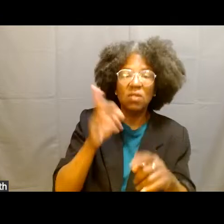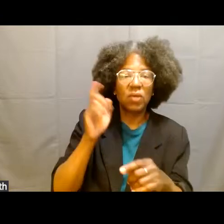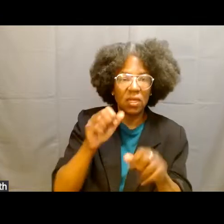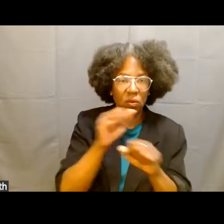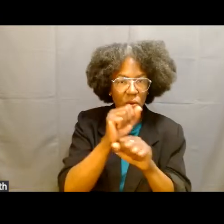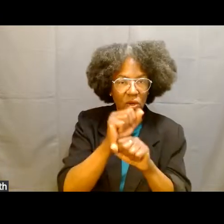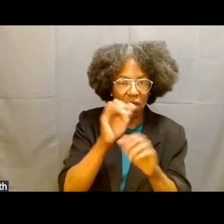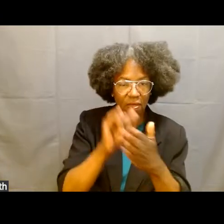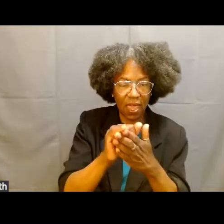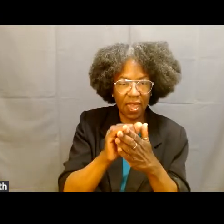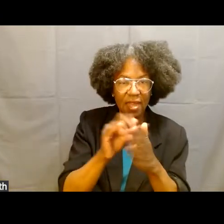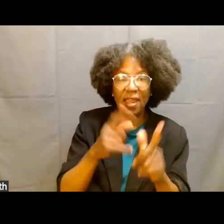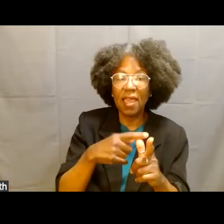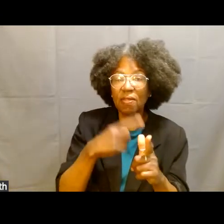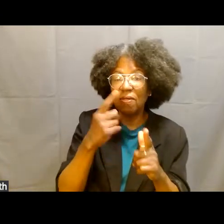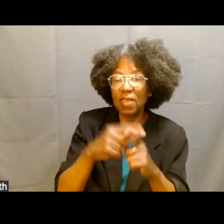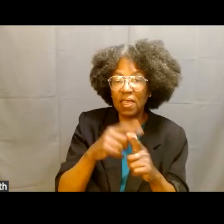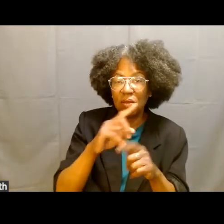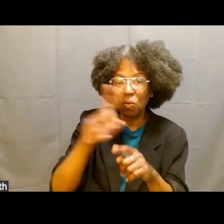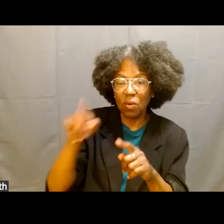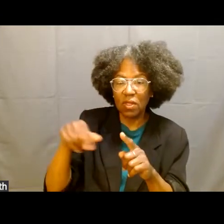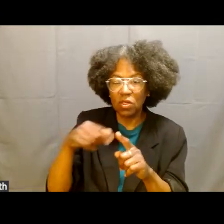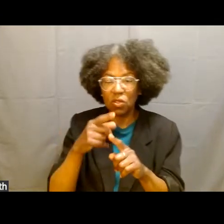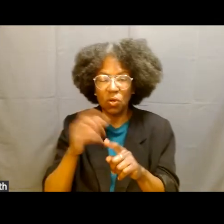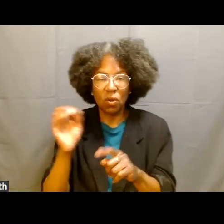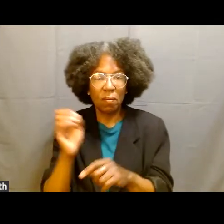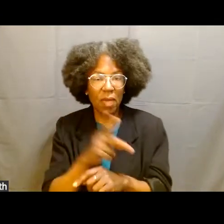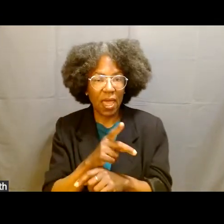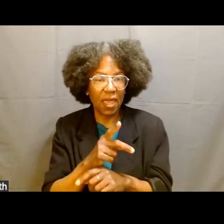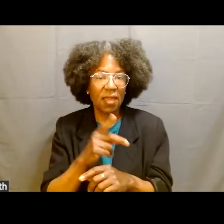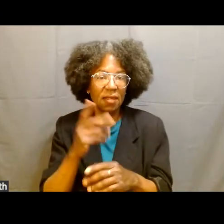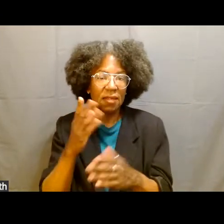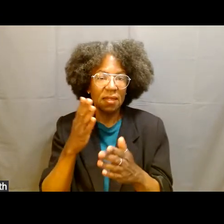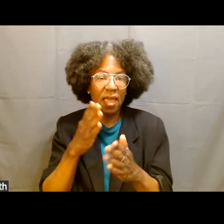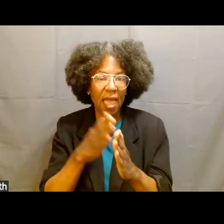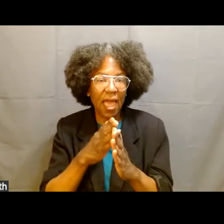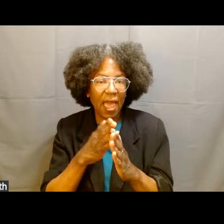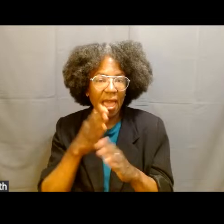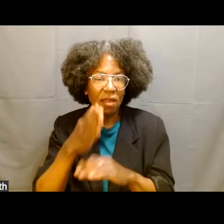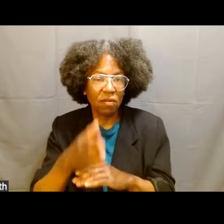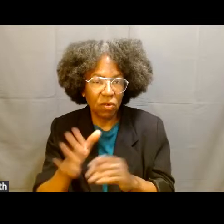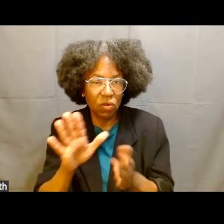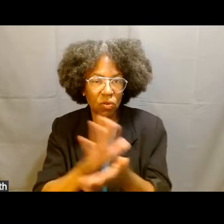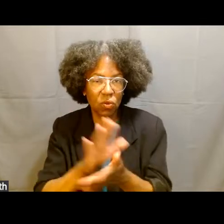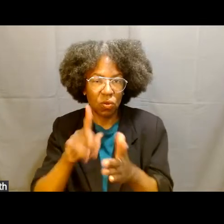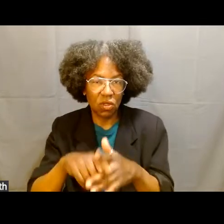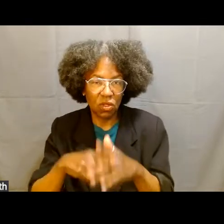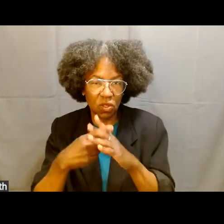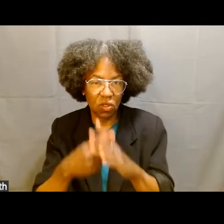then we will circle back sometime, probably after school starts, to